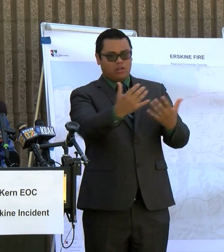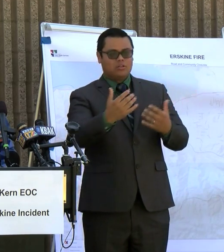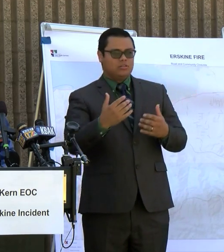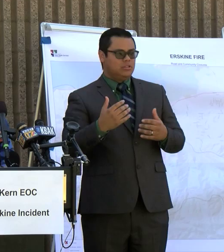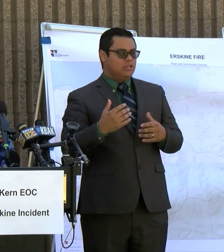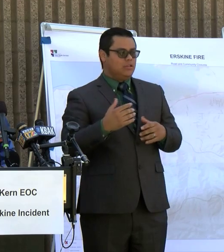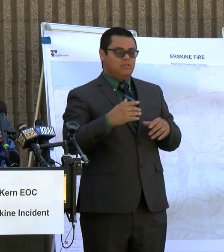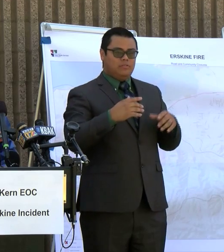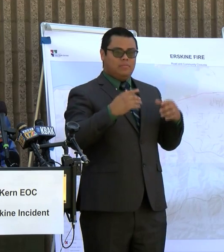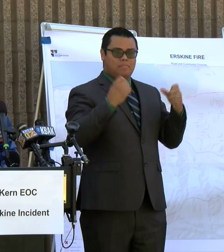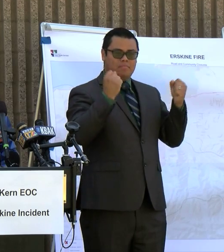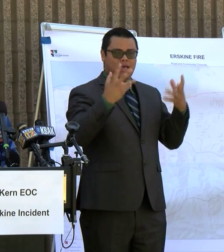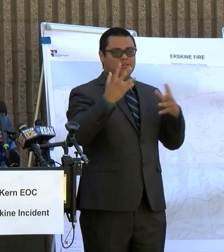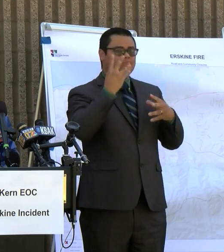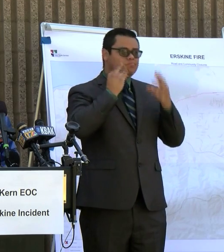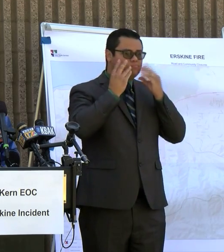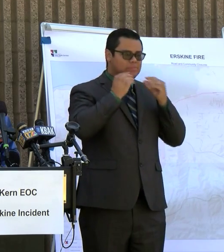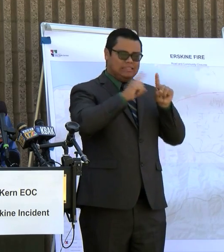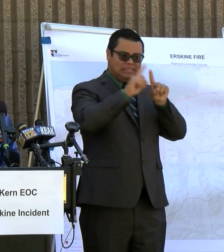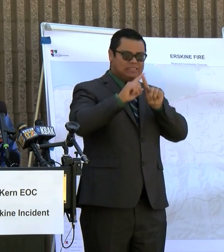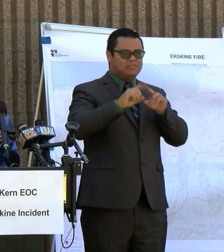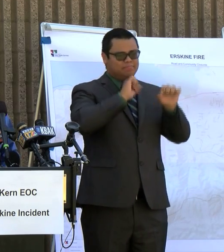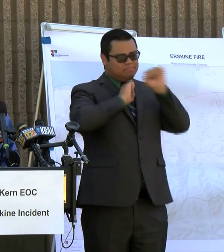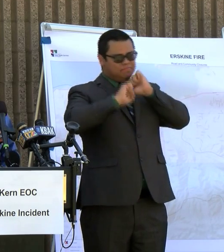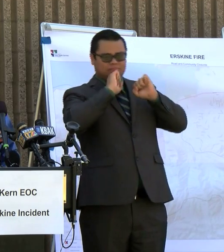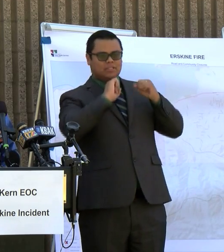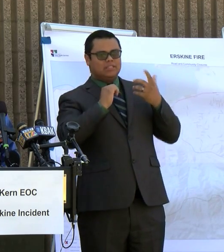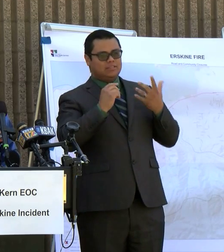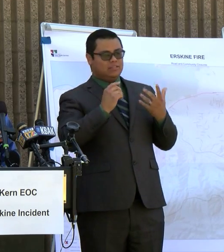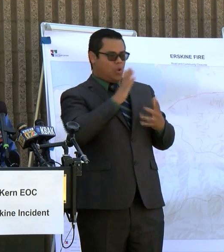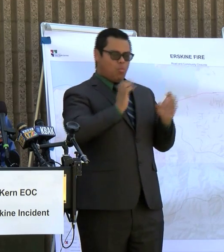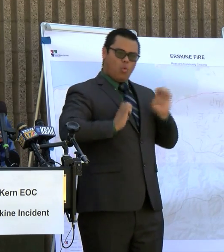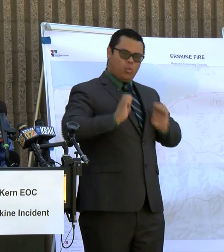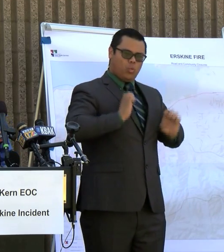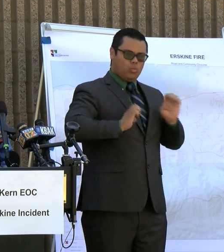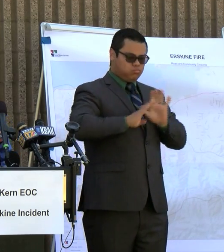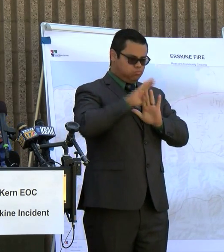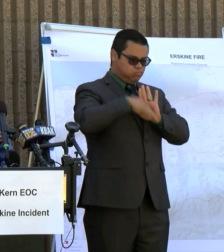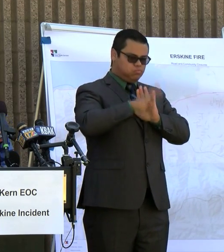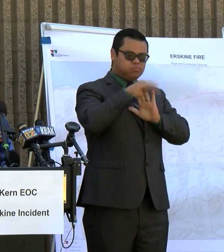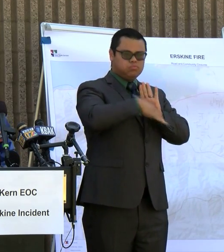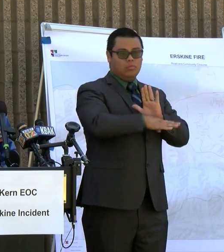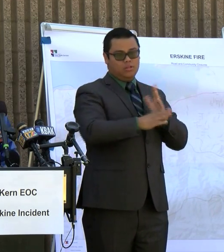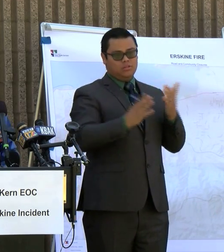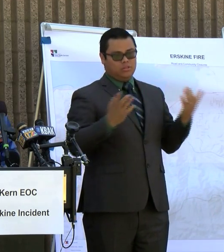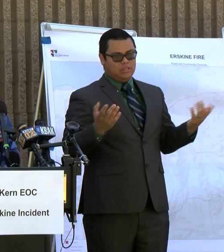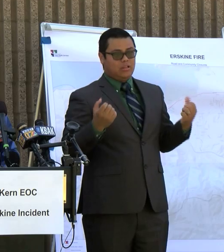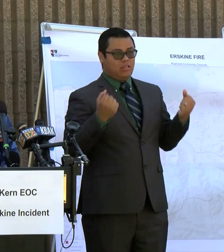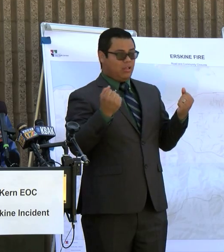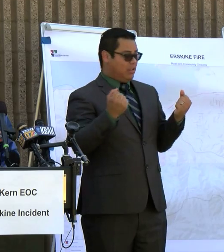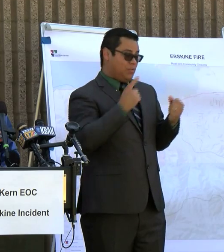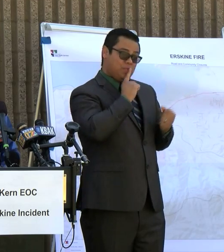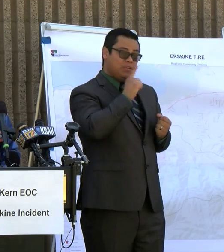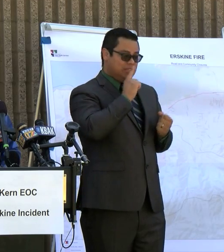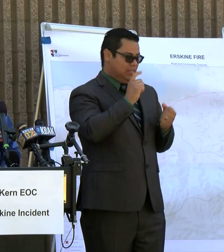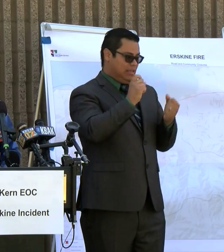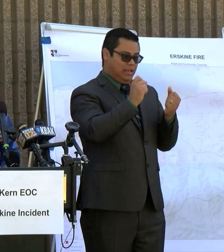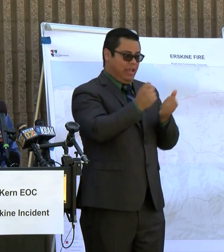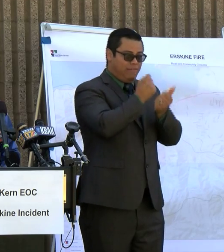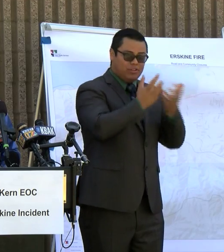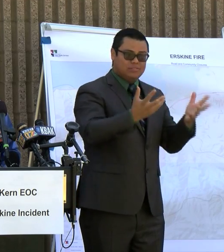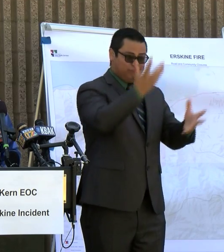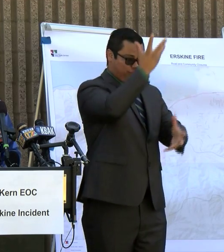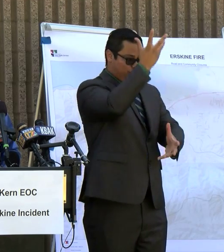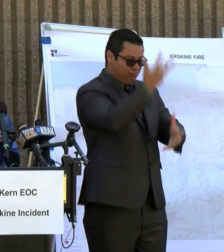gone through in the last few days, and the type of emotions that they're going through, and a lot of them have lost really everything.